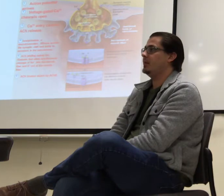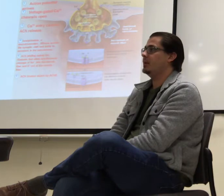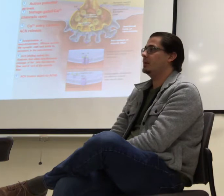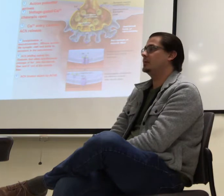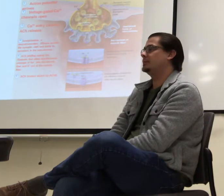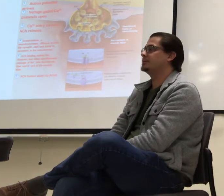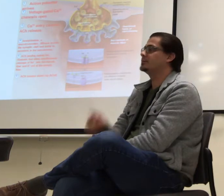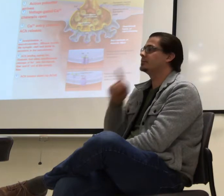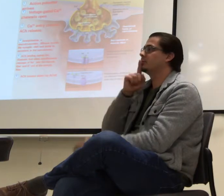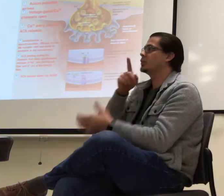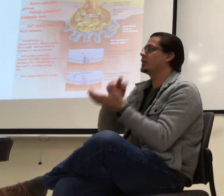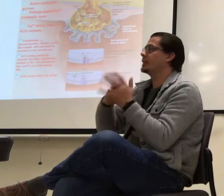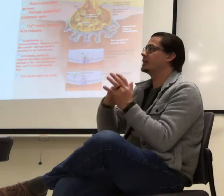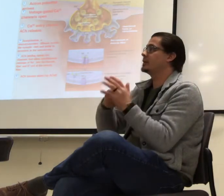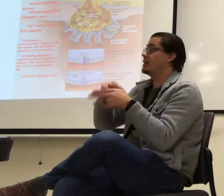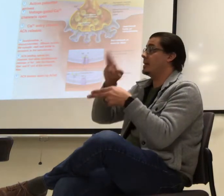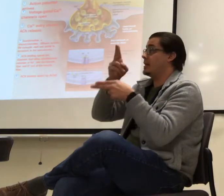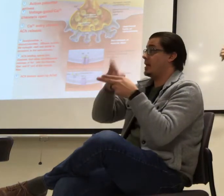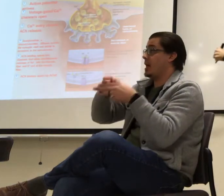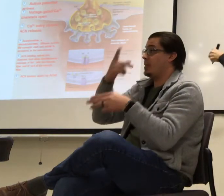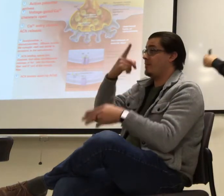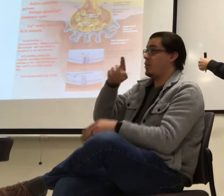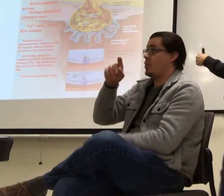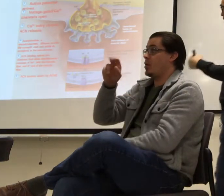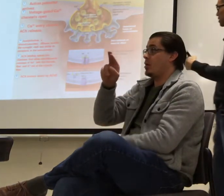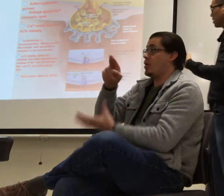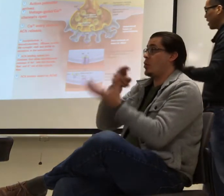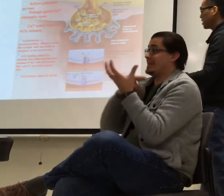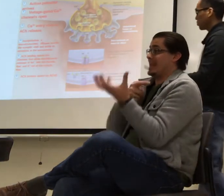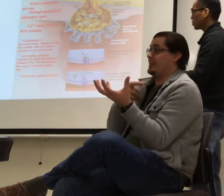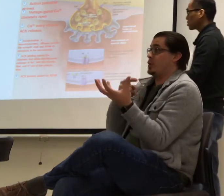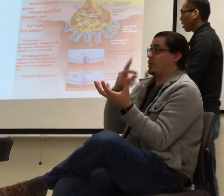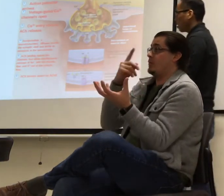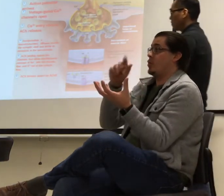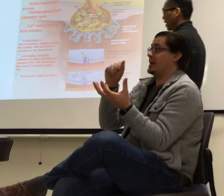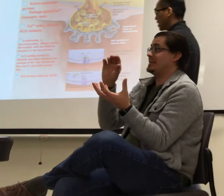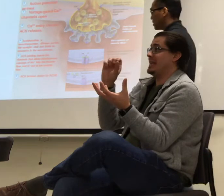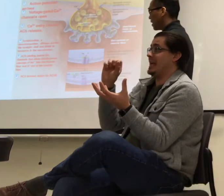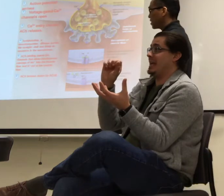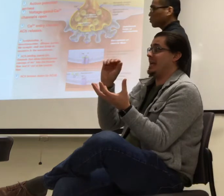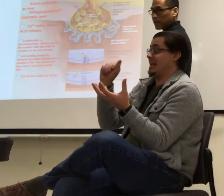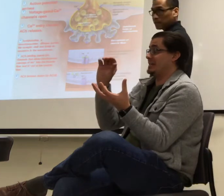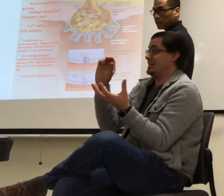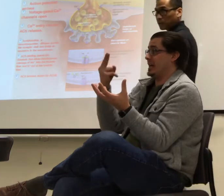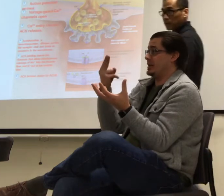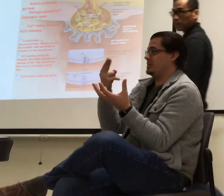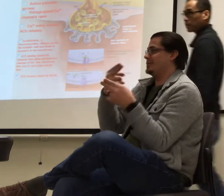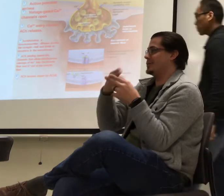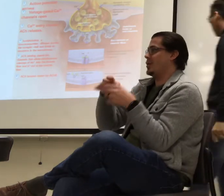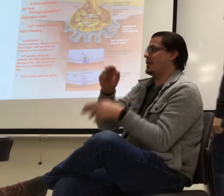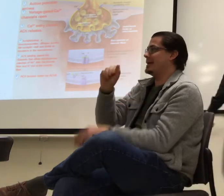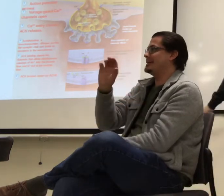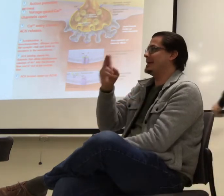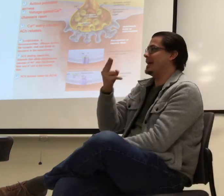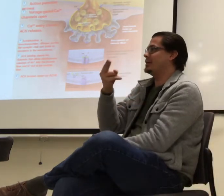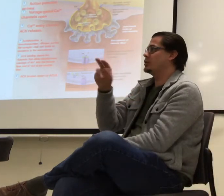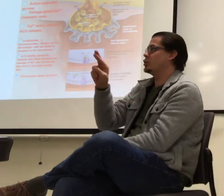Well, simply enough, the name of the receptor for ACH, we'll just call it the ACH receptor.